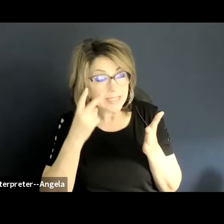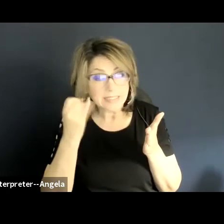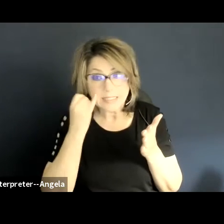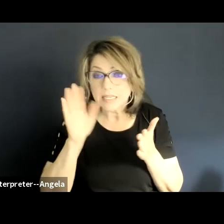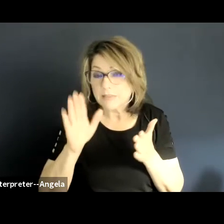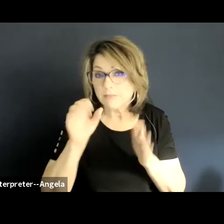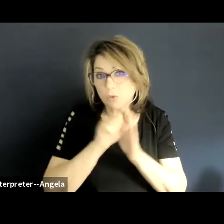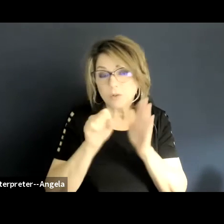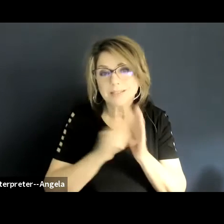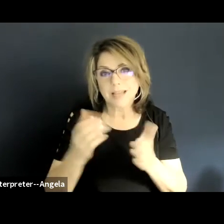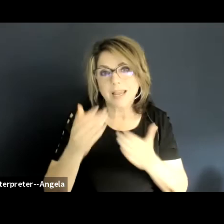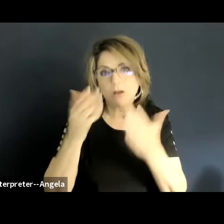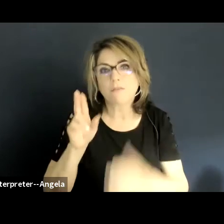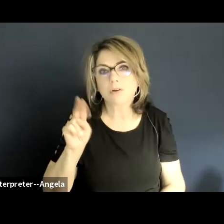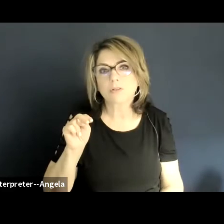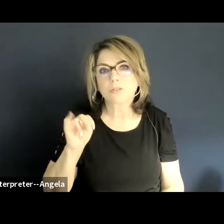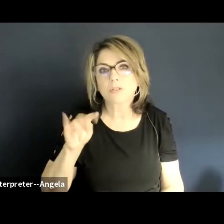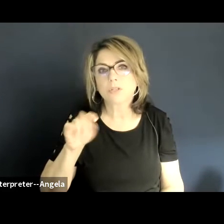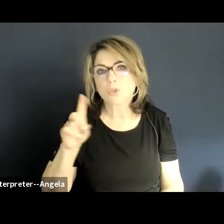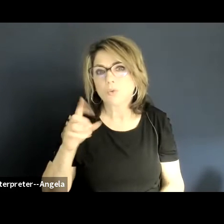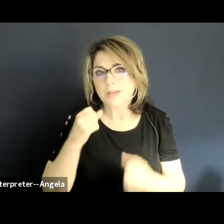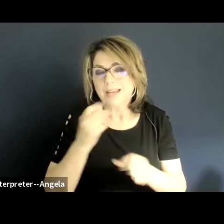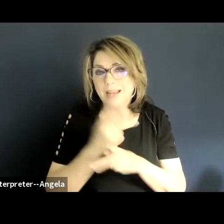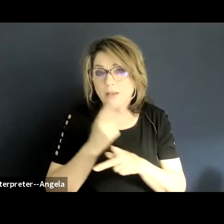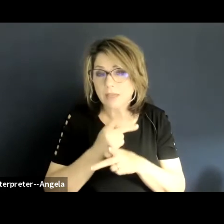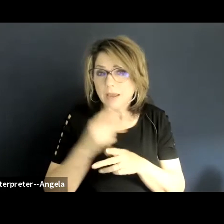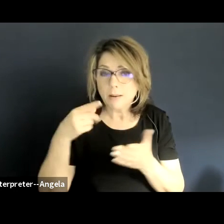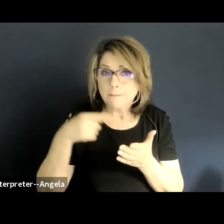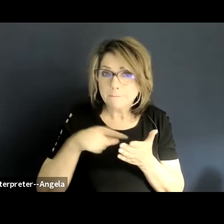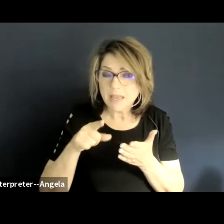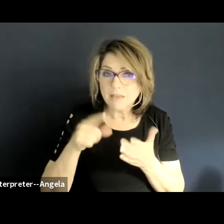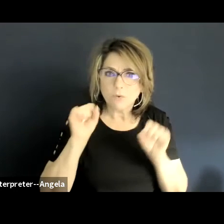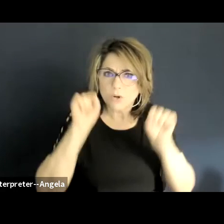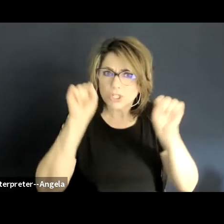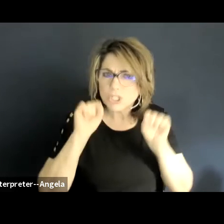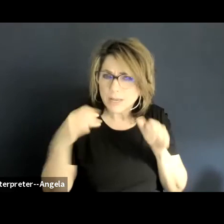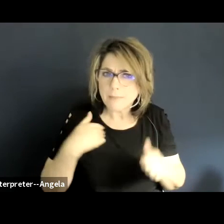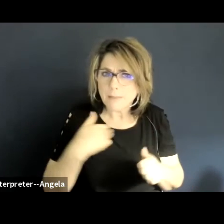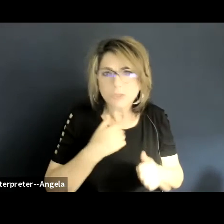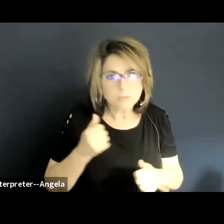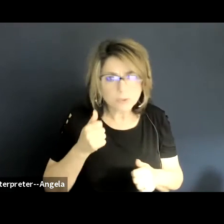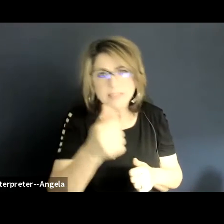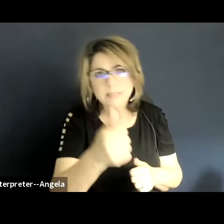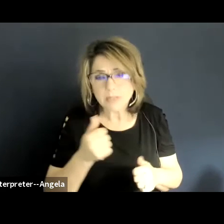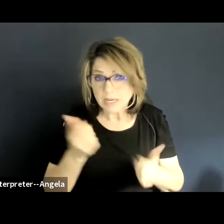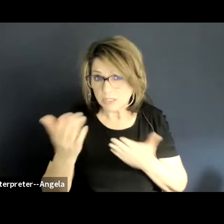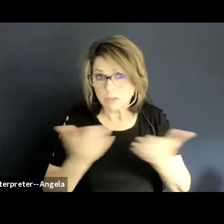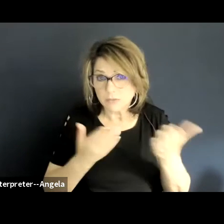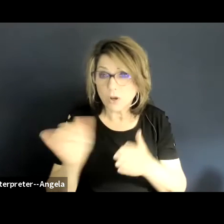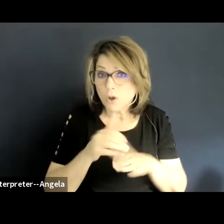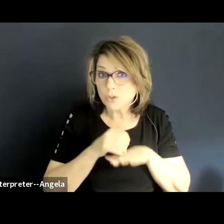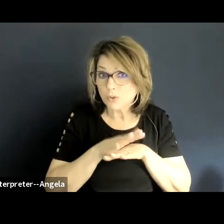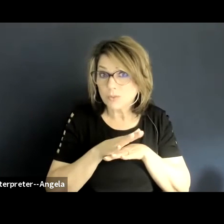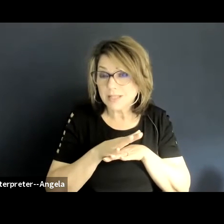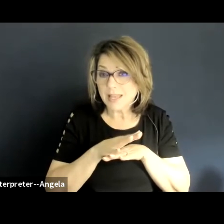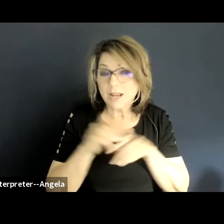offers United Healthcare. They will pay for gym memberships. They have transportation services. They will also send you a